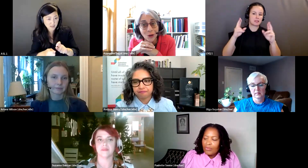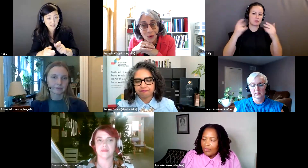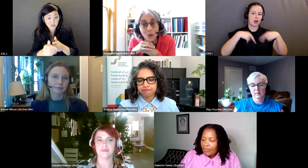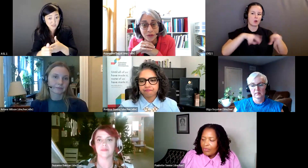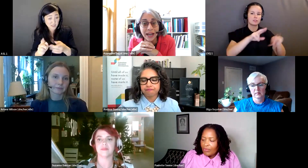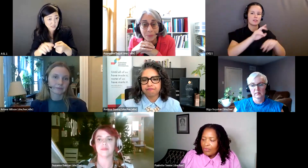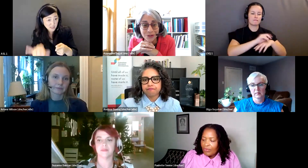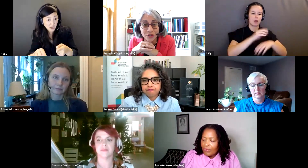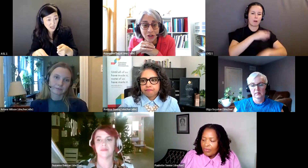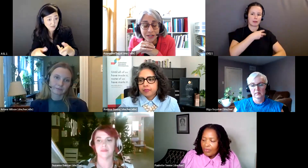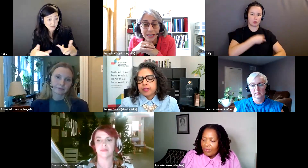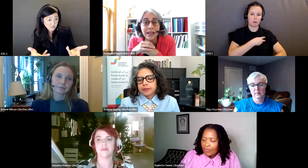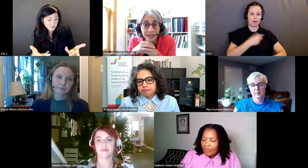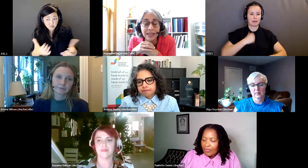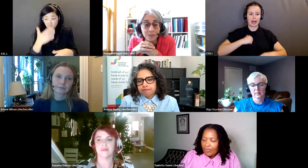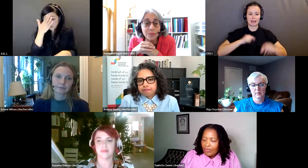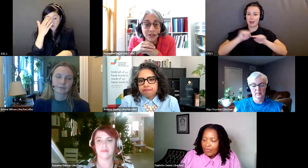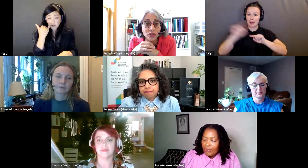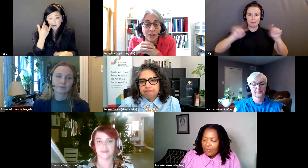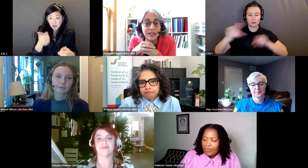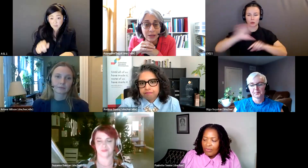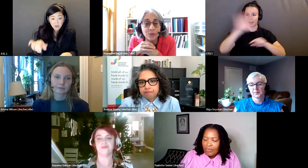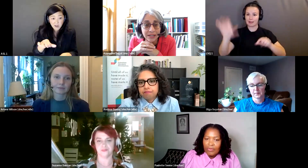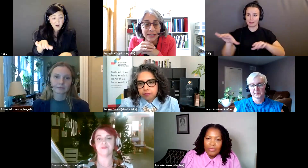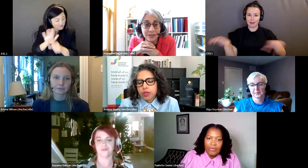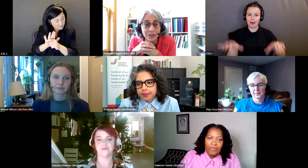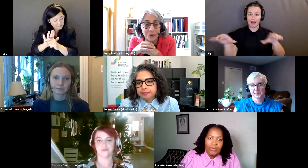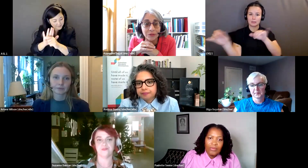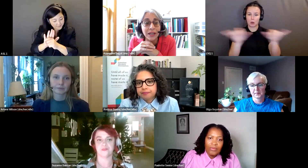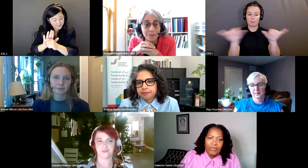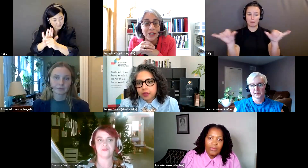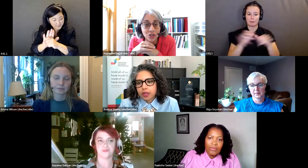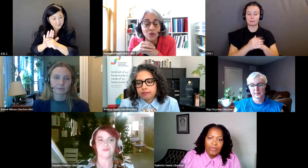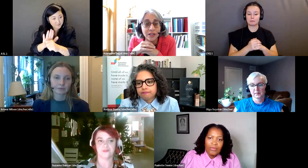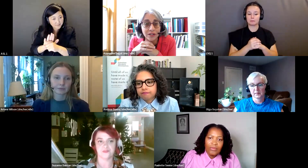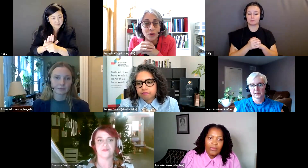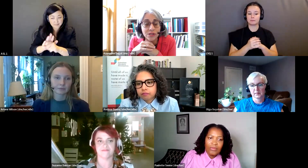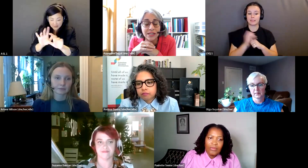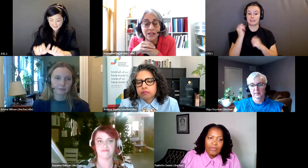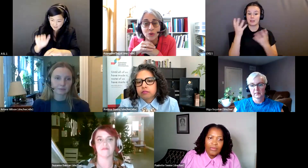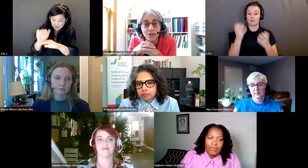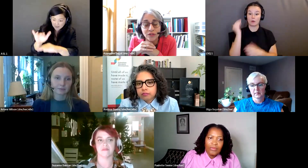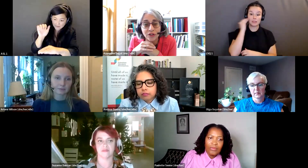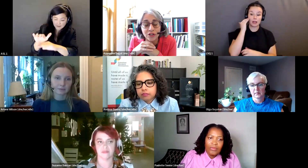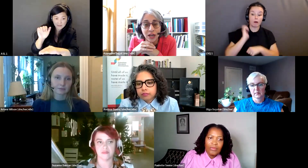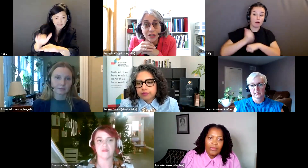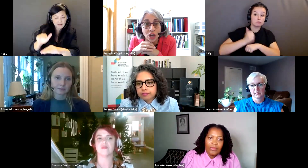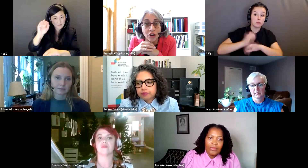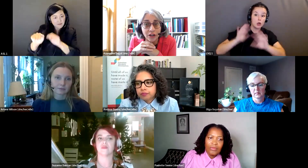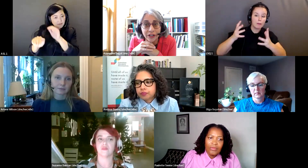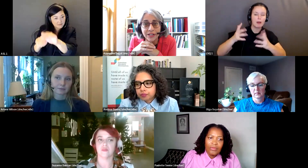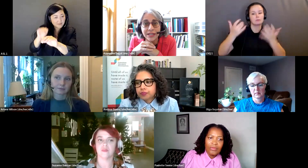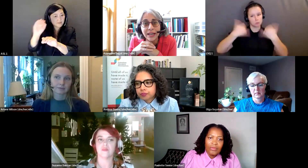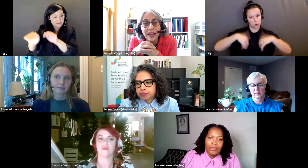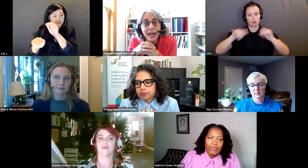want to know whether it happens or not? Keep the pressure on, keep writing to people, make sure that those calls for change